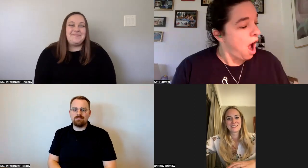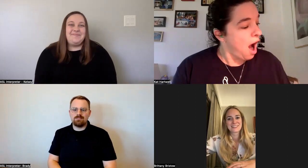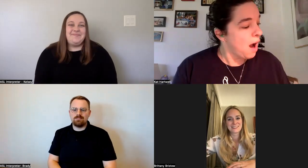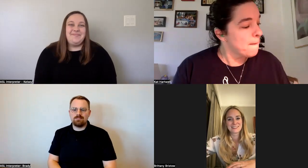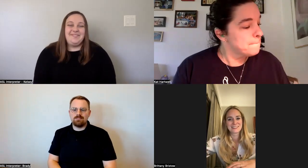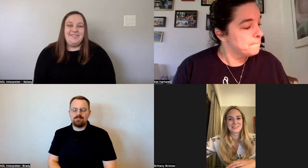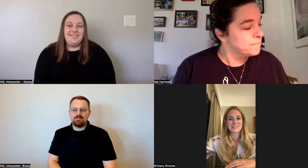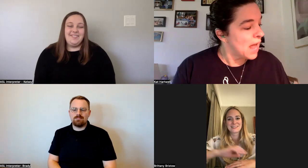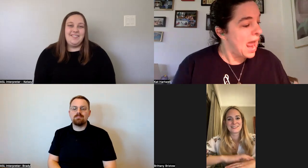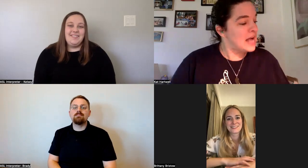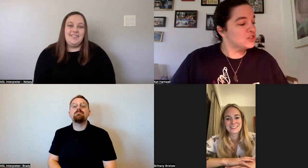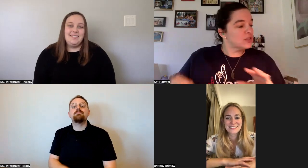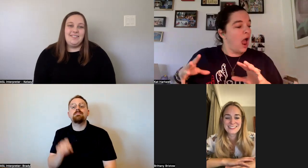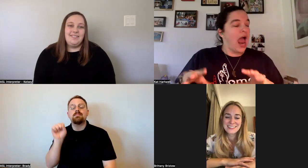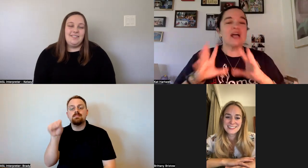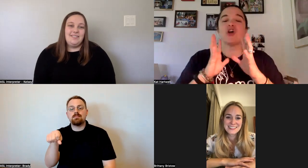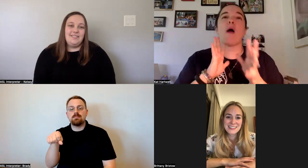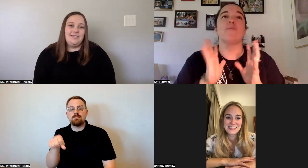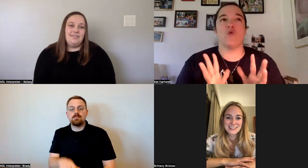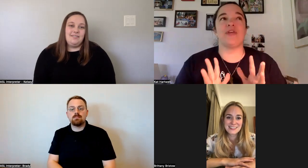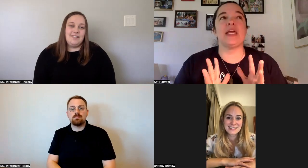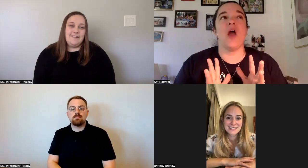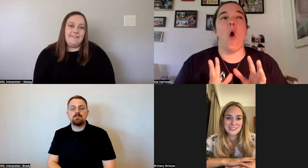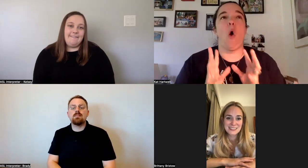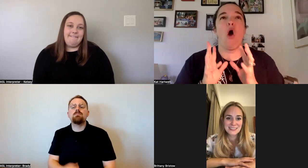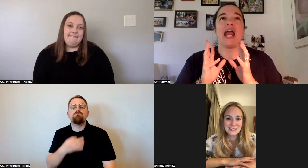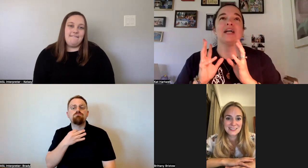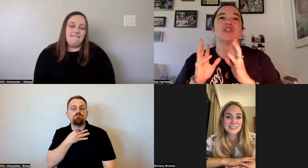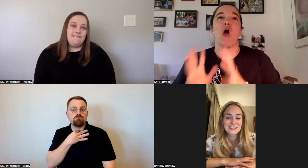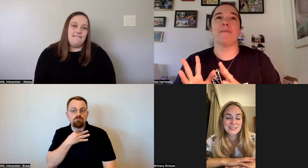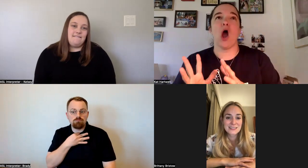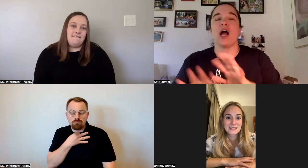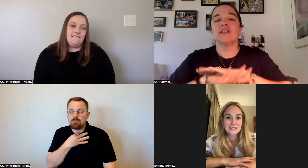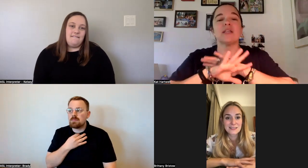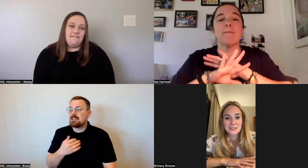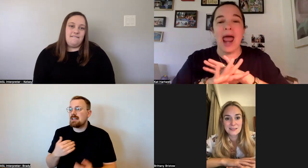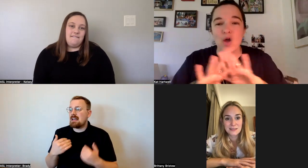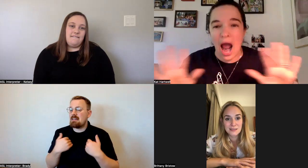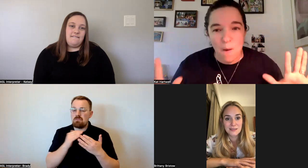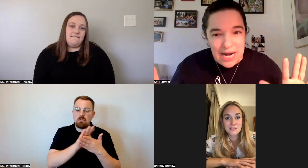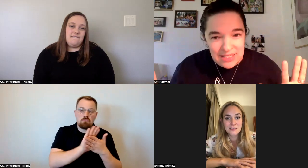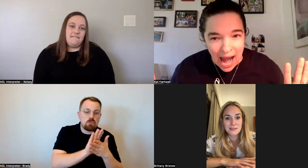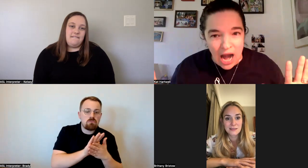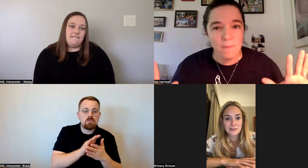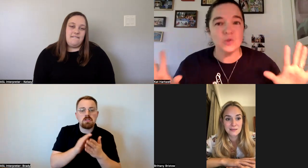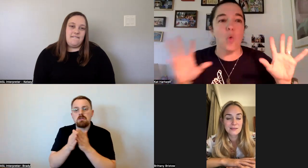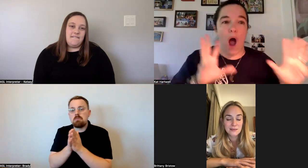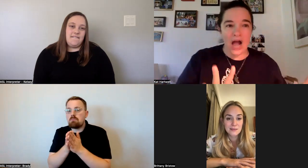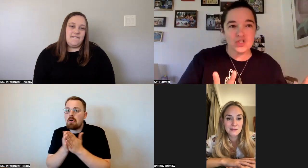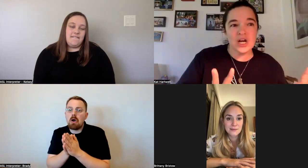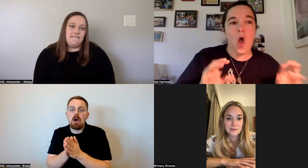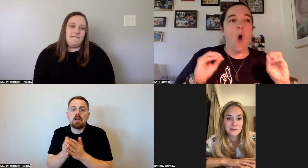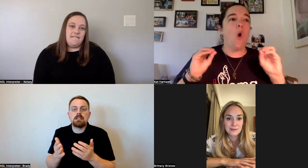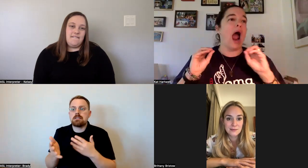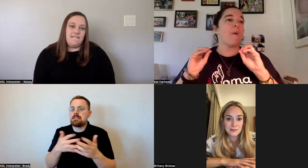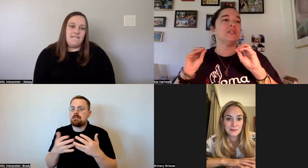Yeah. Um, and and there a movie or and there a book. Doesn't matter how many times you